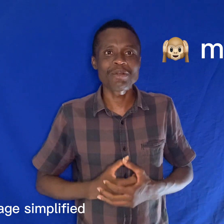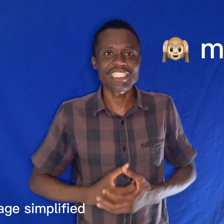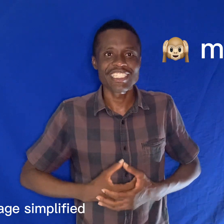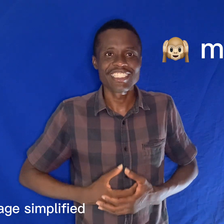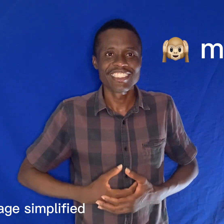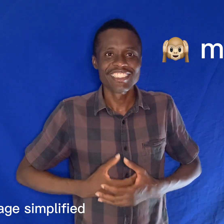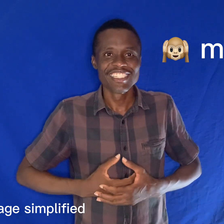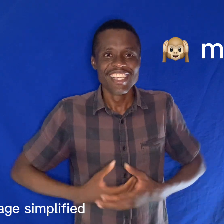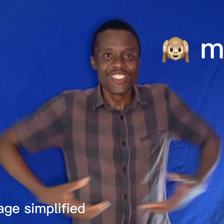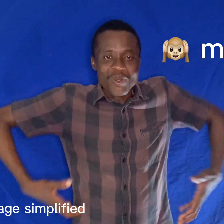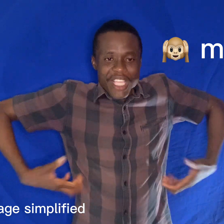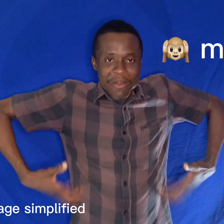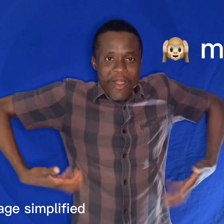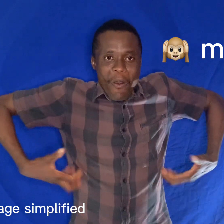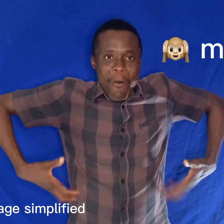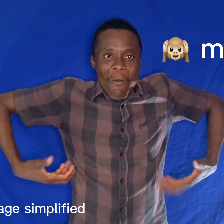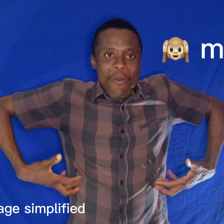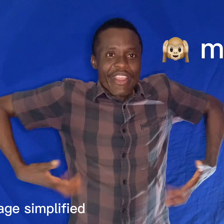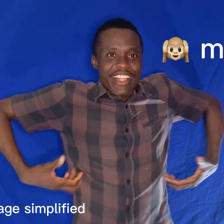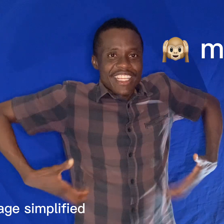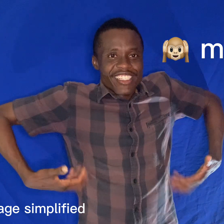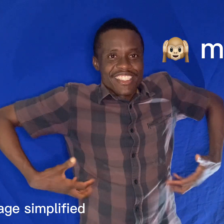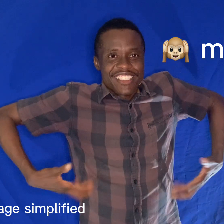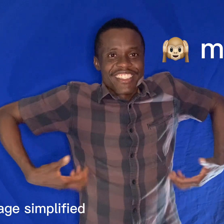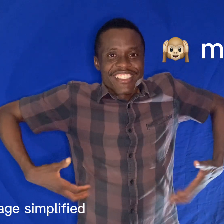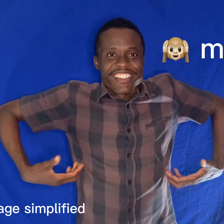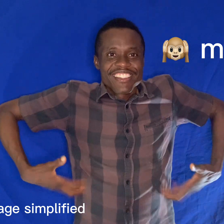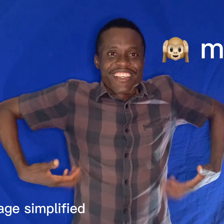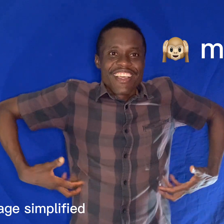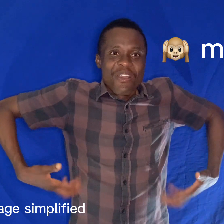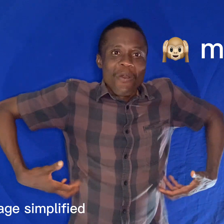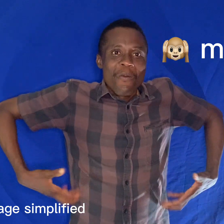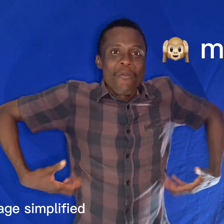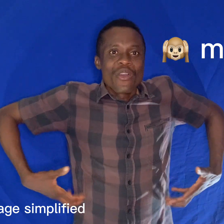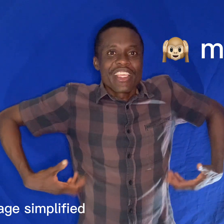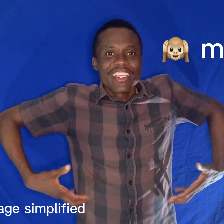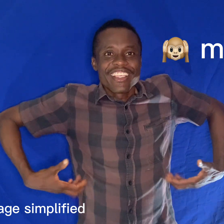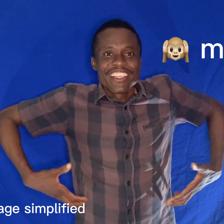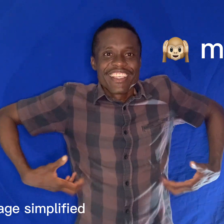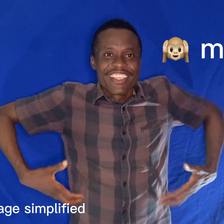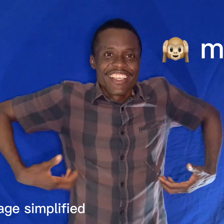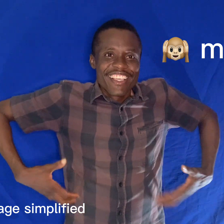body. So we sign monkey like this. Monkey.